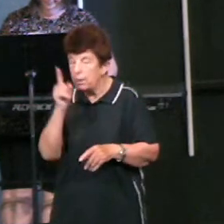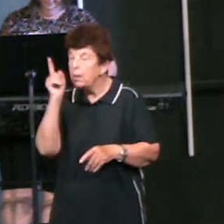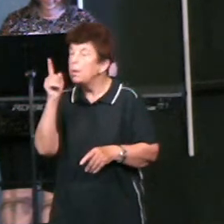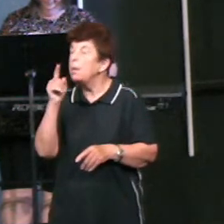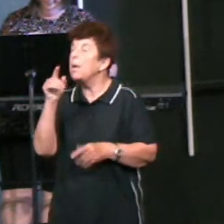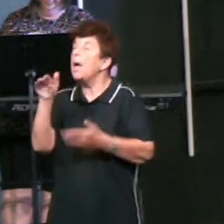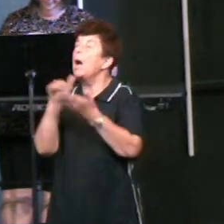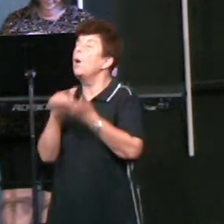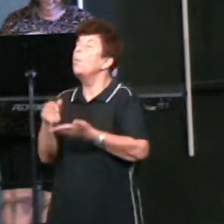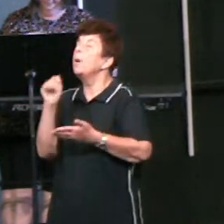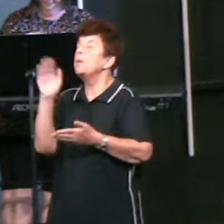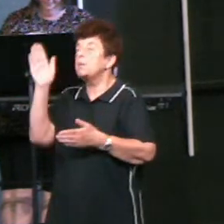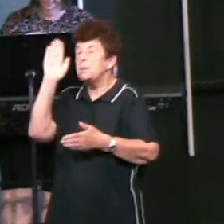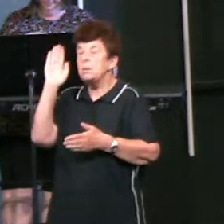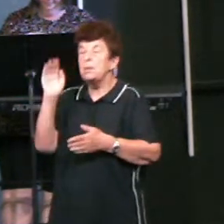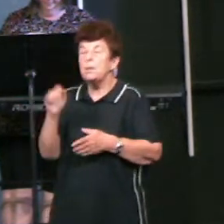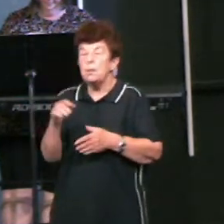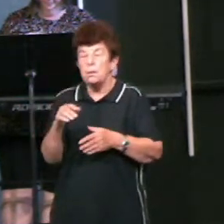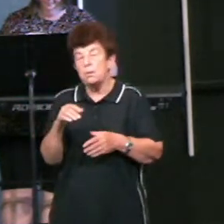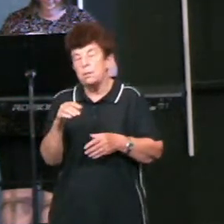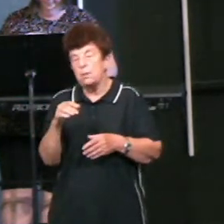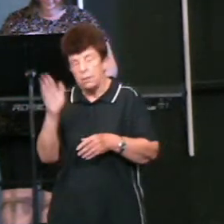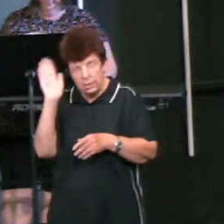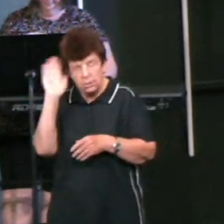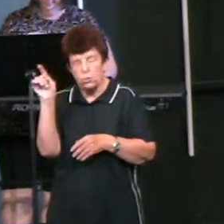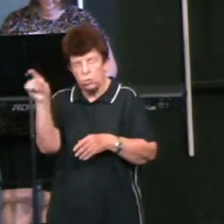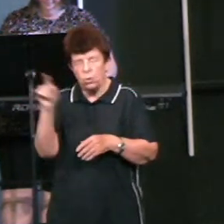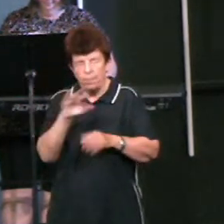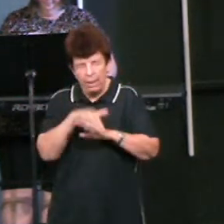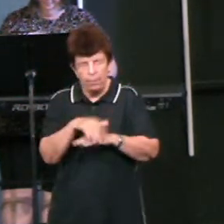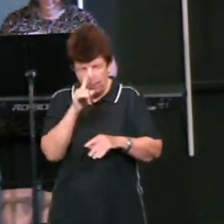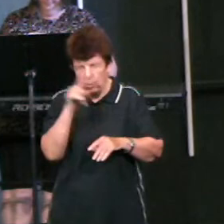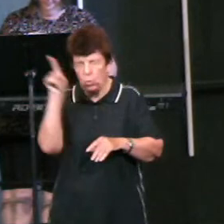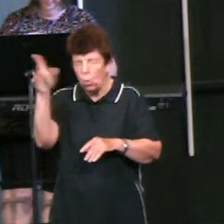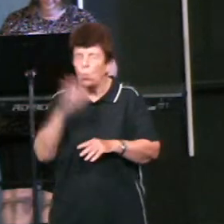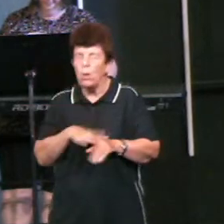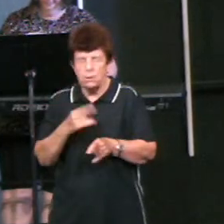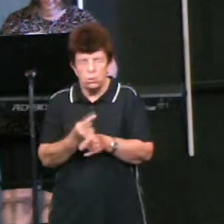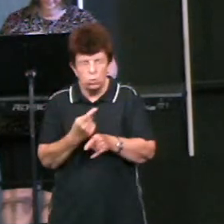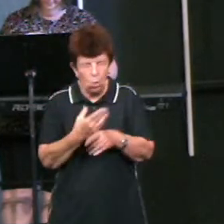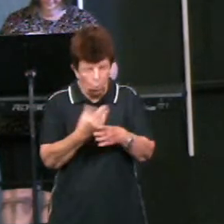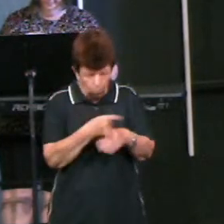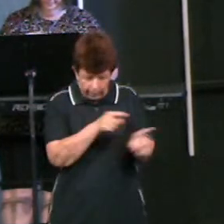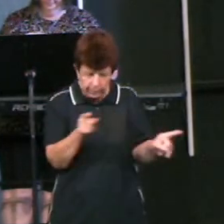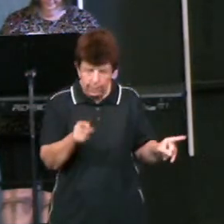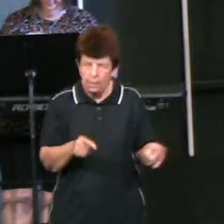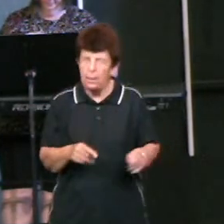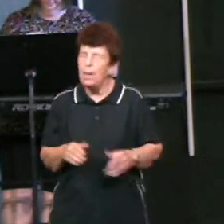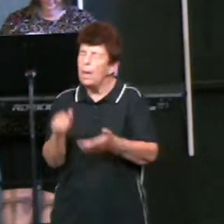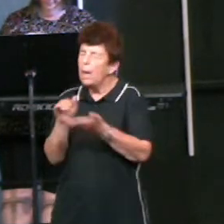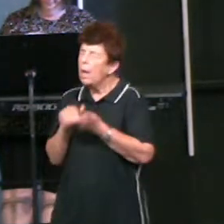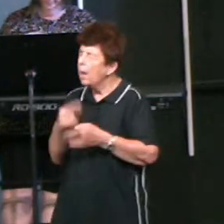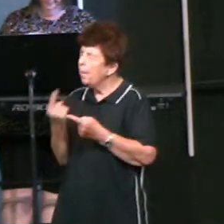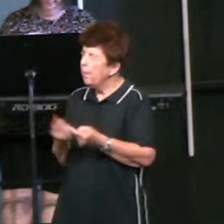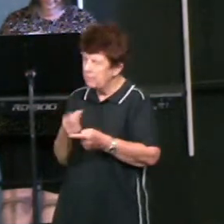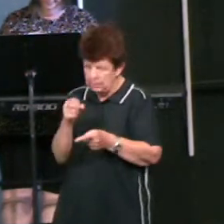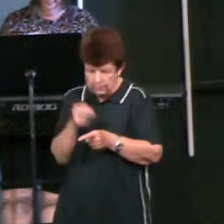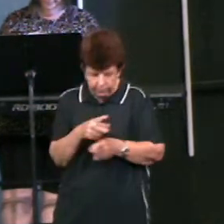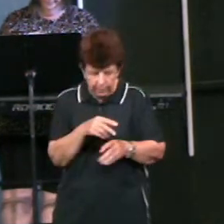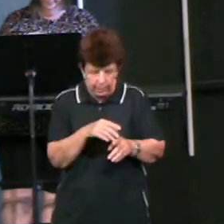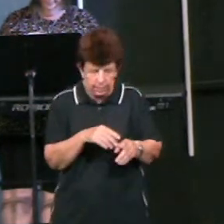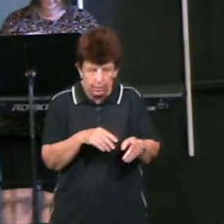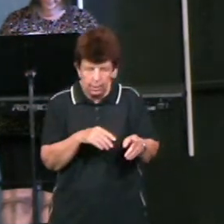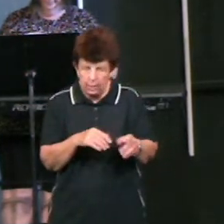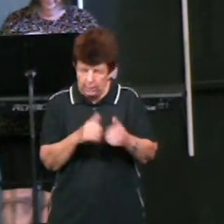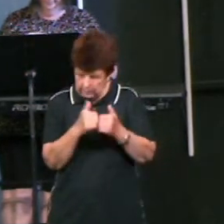want us to share the gospel with? Lord, would you help us to overcome any division that